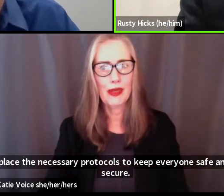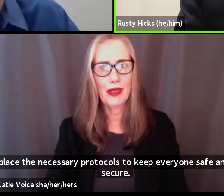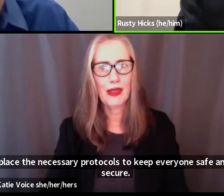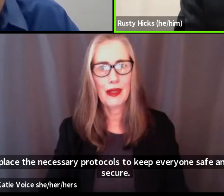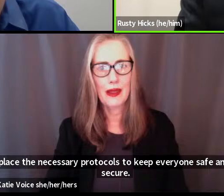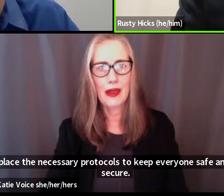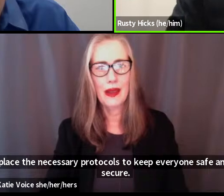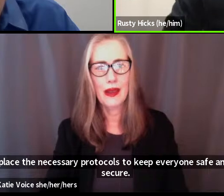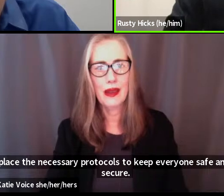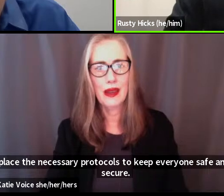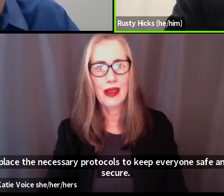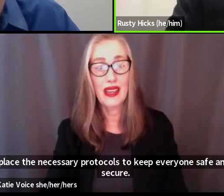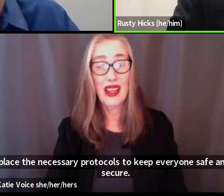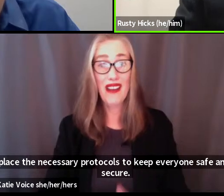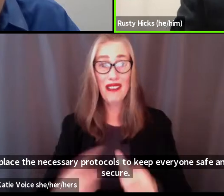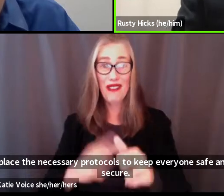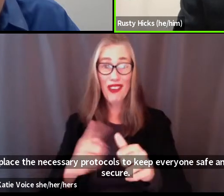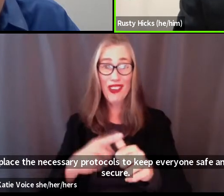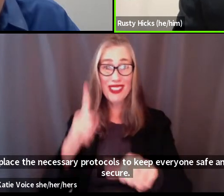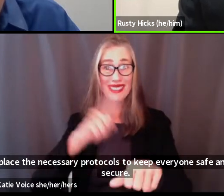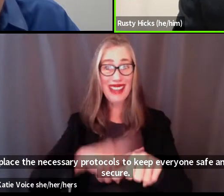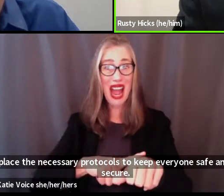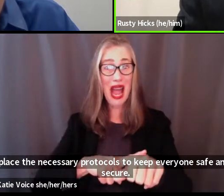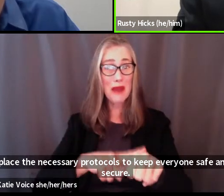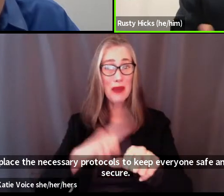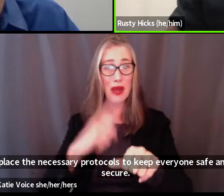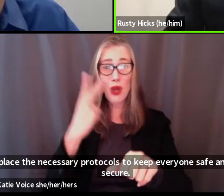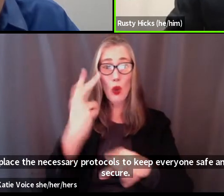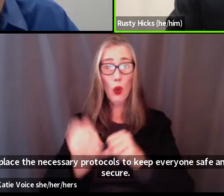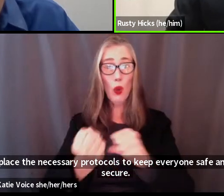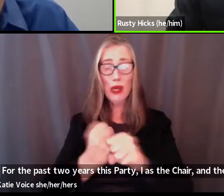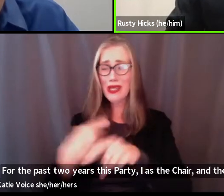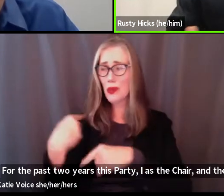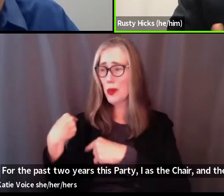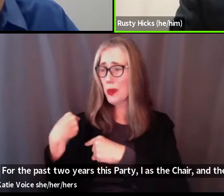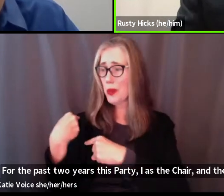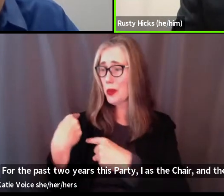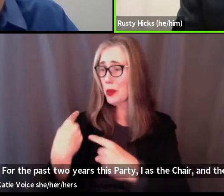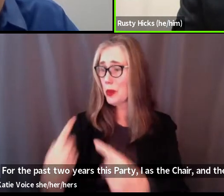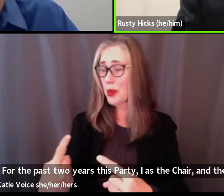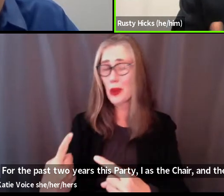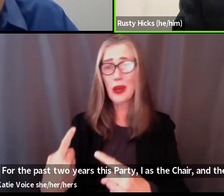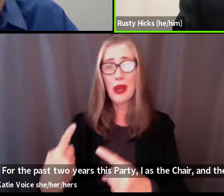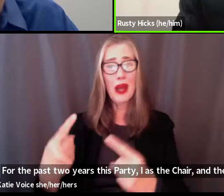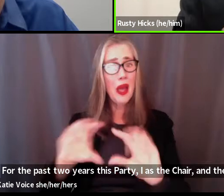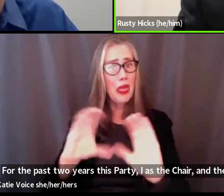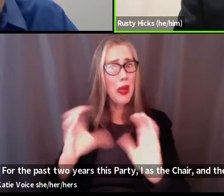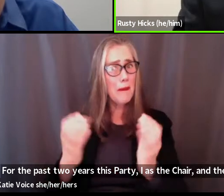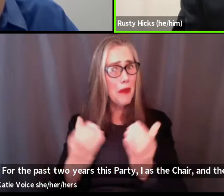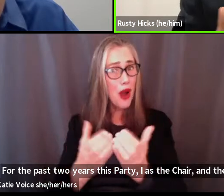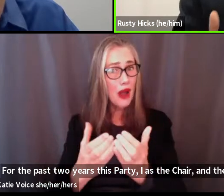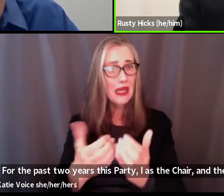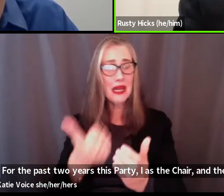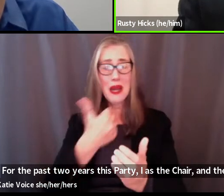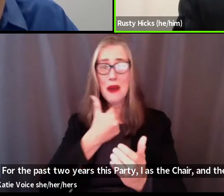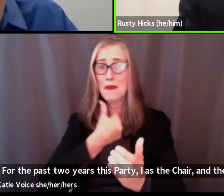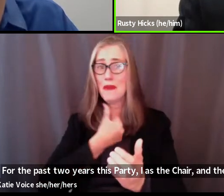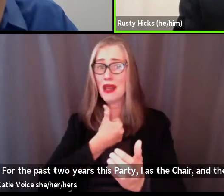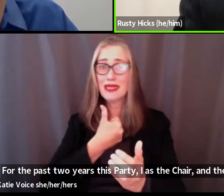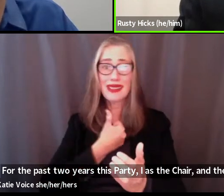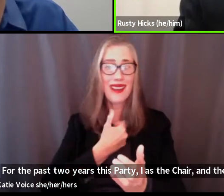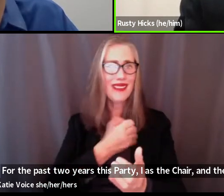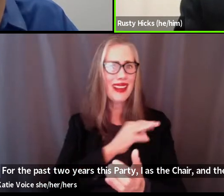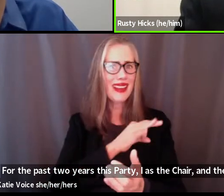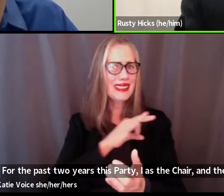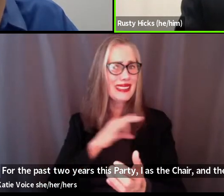party, I as the chair, and the leadership team and the staff have bent over backwards, taking extraordinary